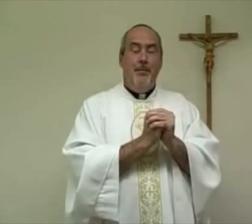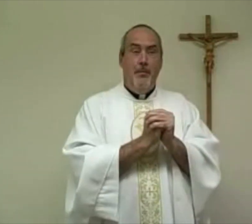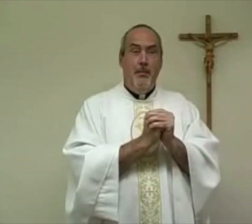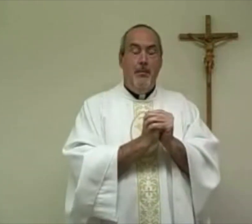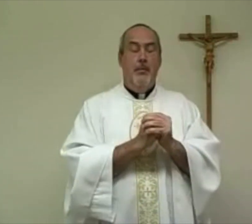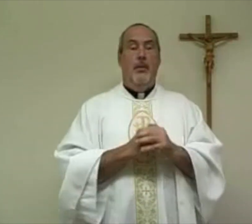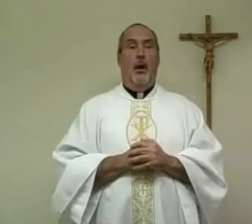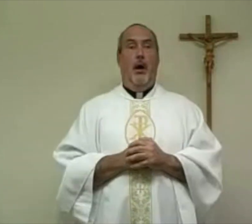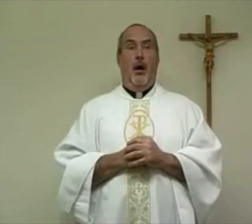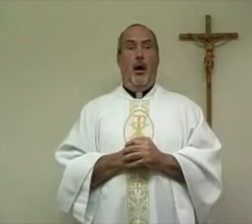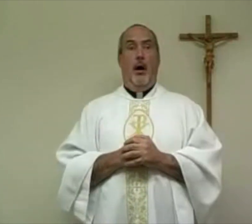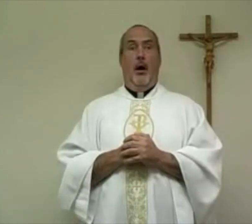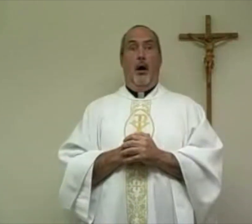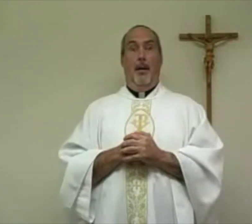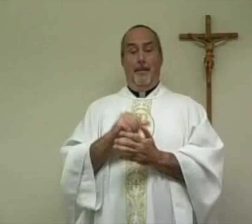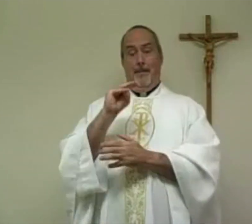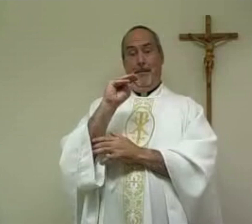honored him.